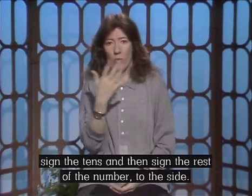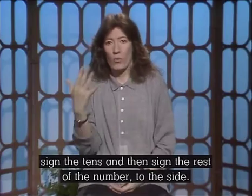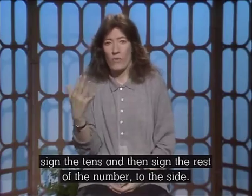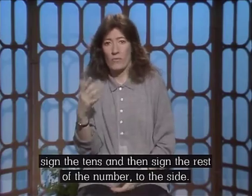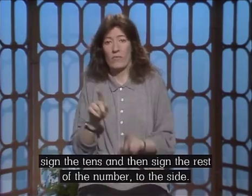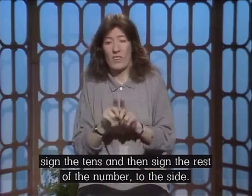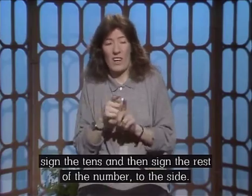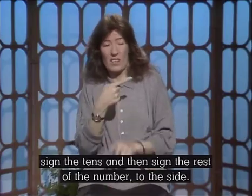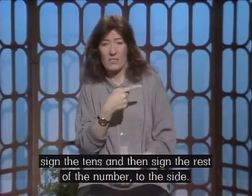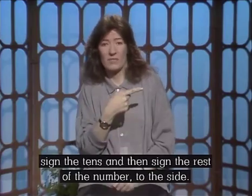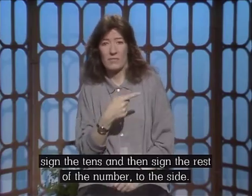sign the rest of the number.